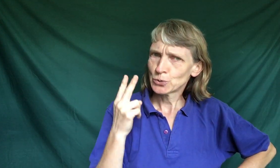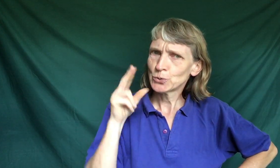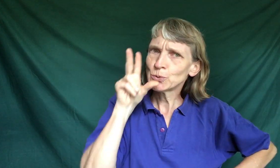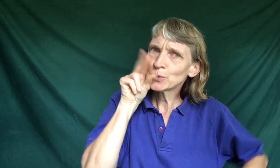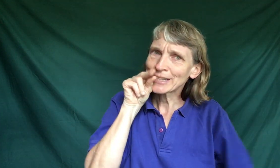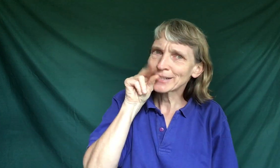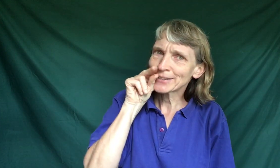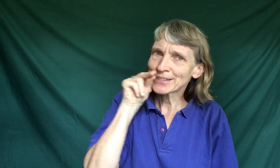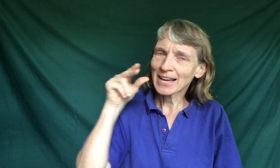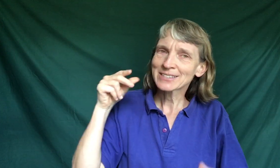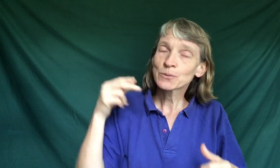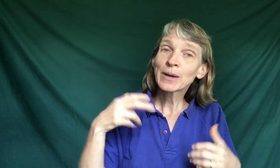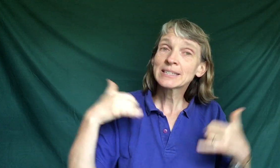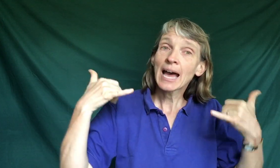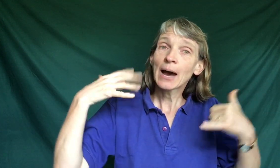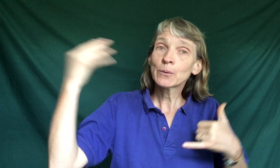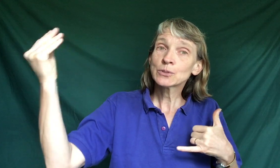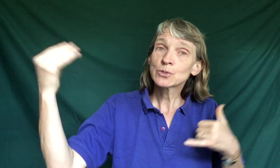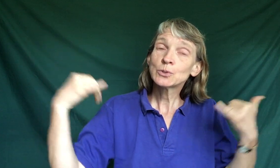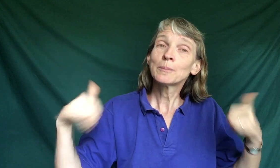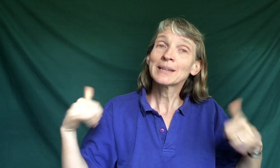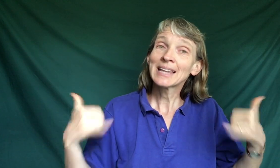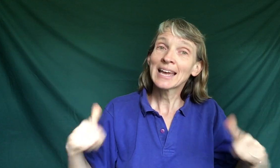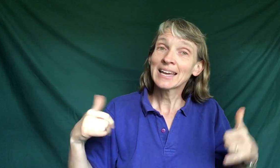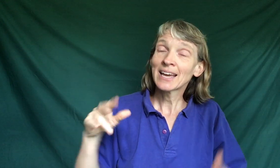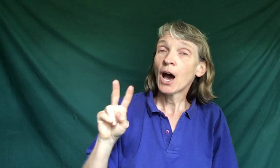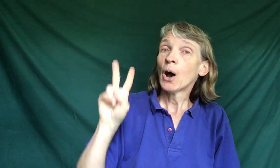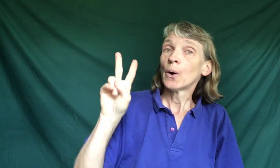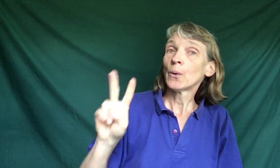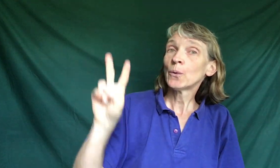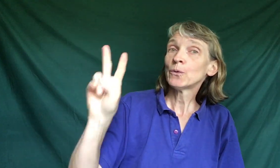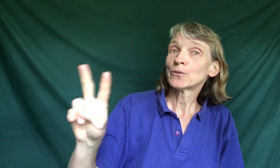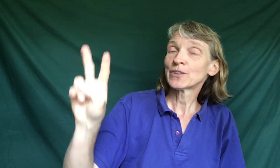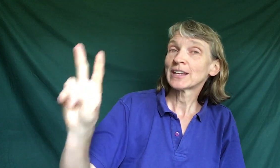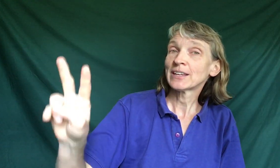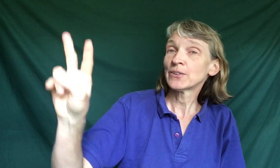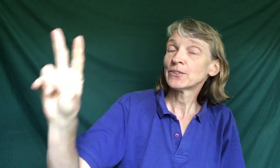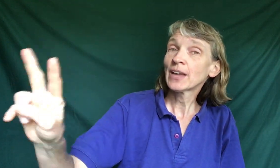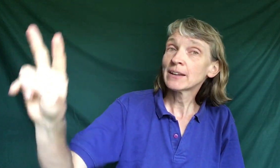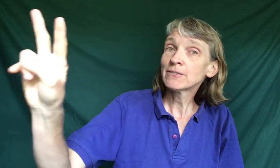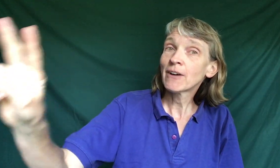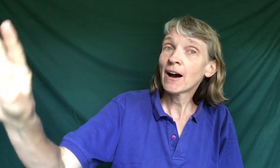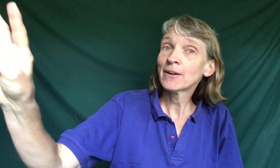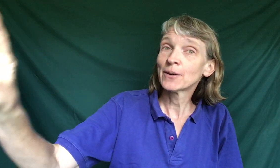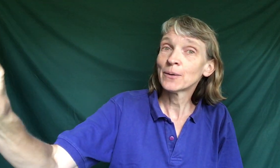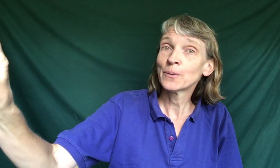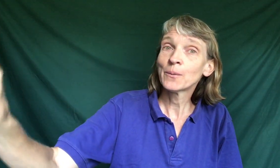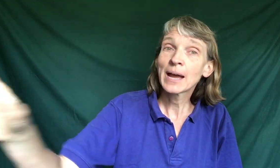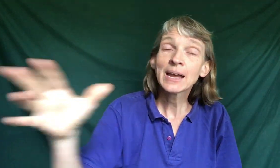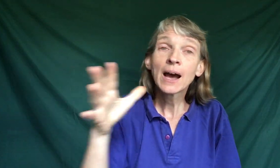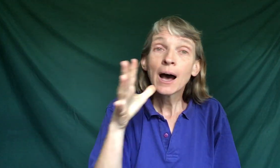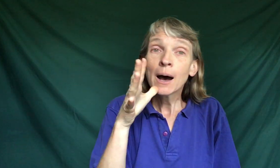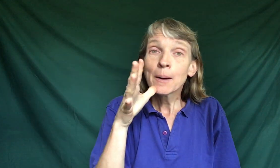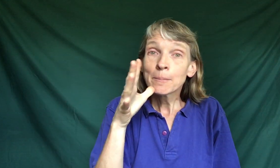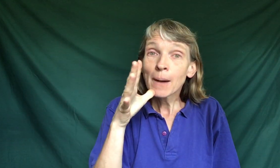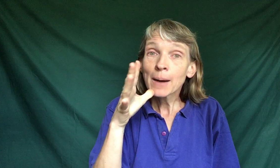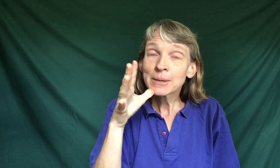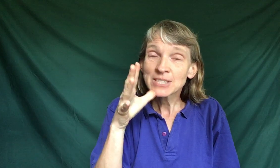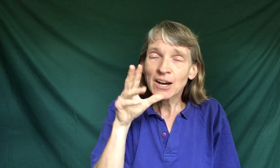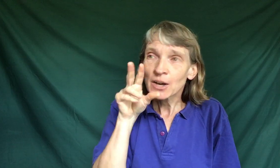Two little ducks went out to play over the hills and far away. Mama duck